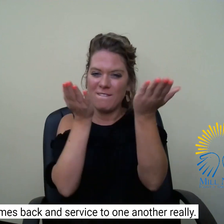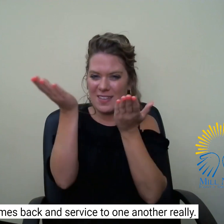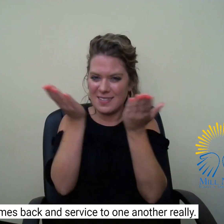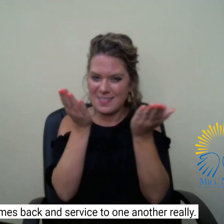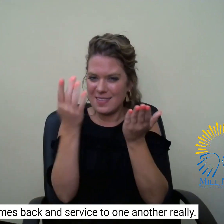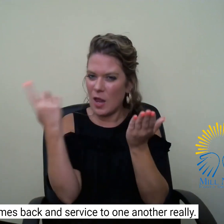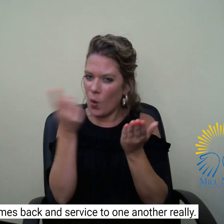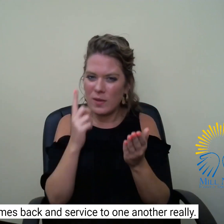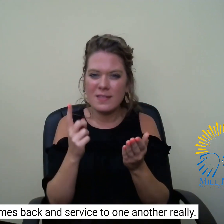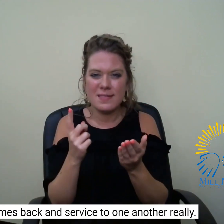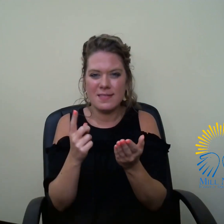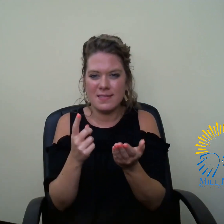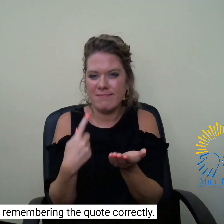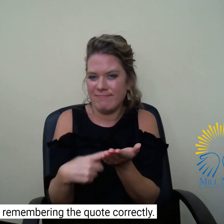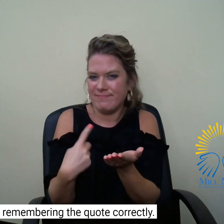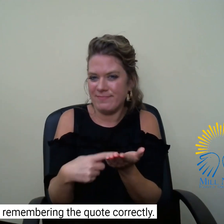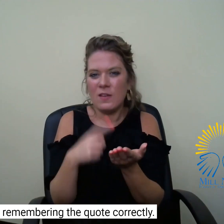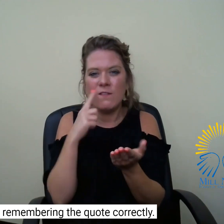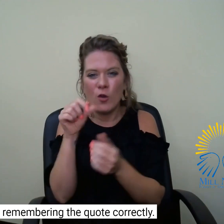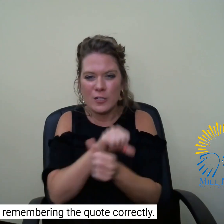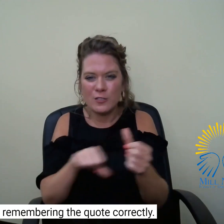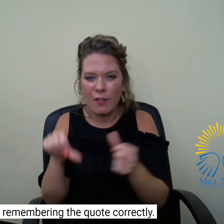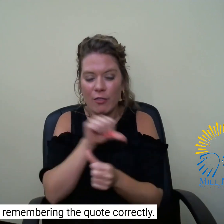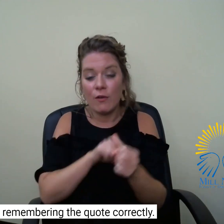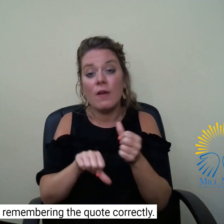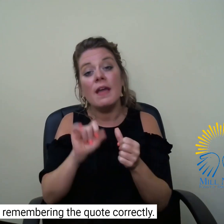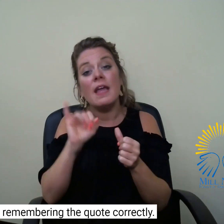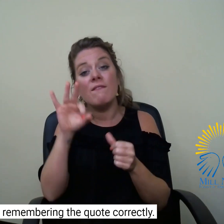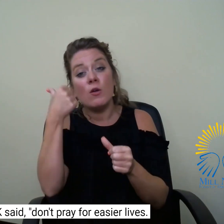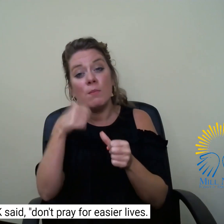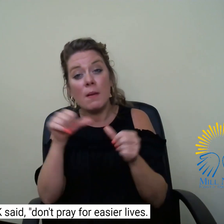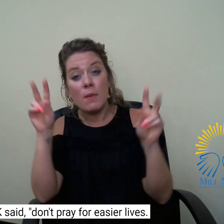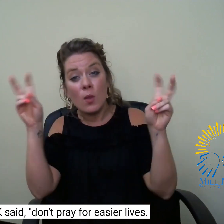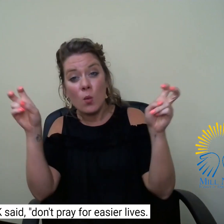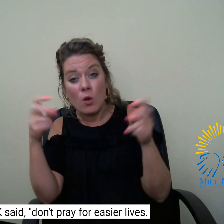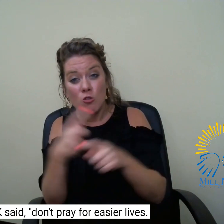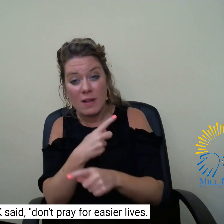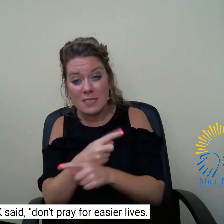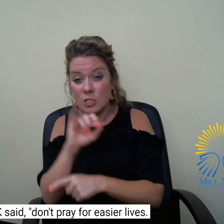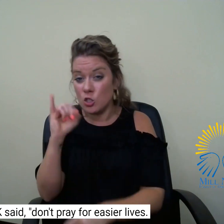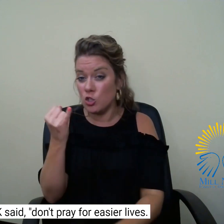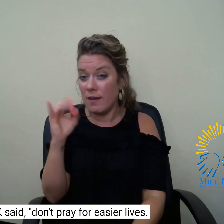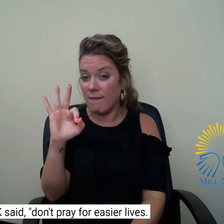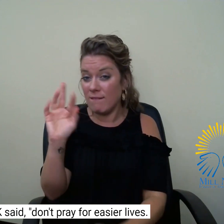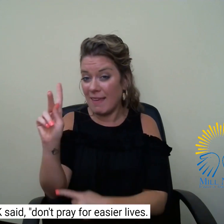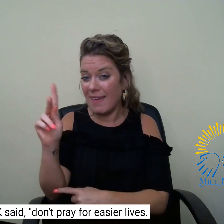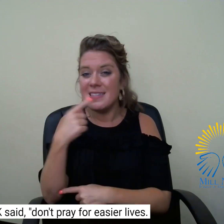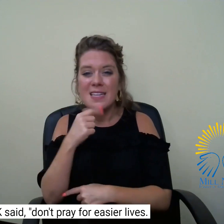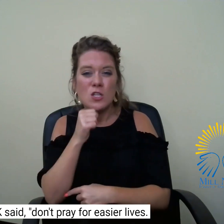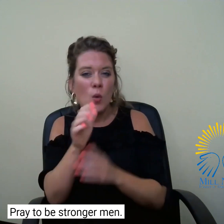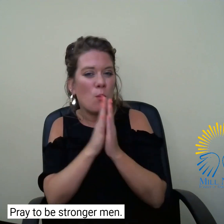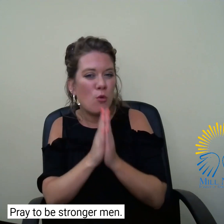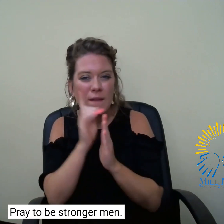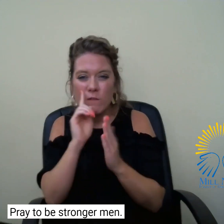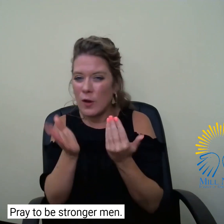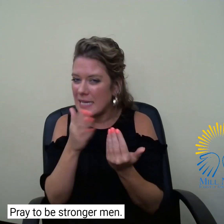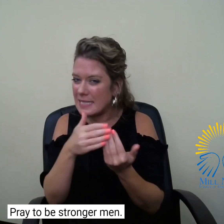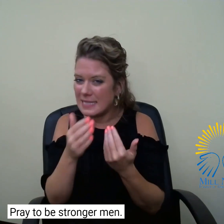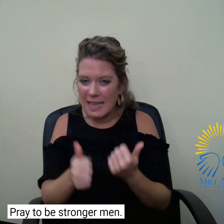another, really. If I'm remembering the quote correctly, JFK said, "Don't pray for easier lives, pray to be stronger men.